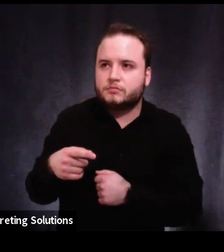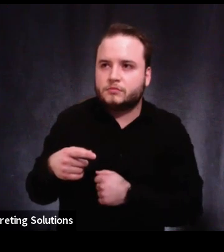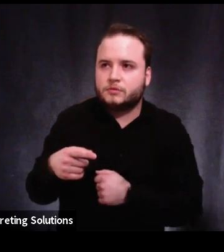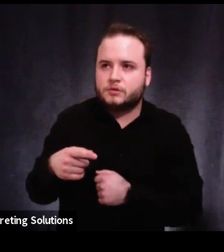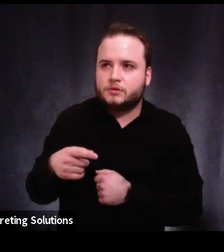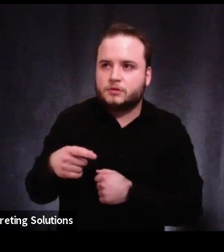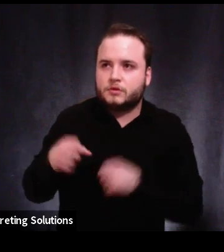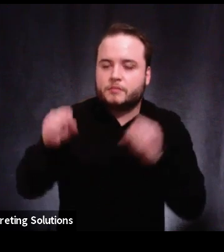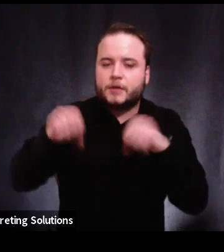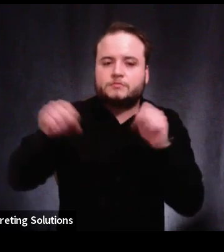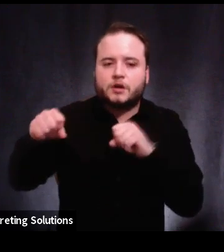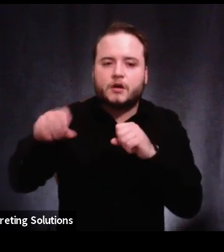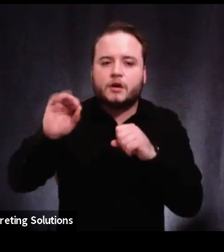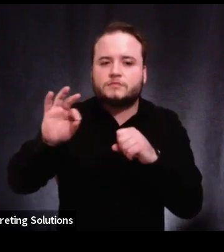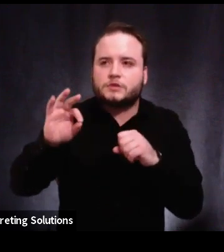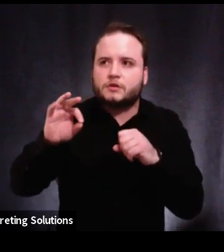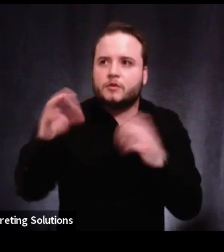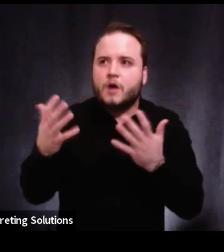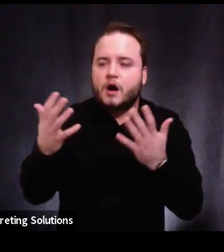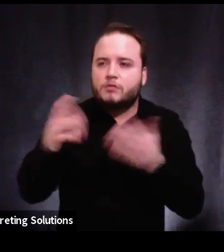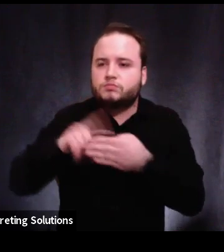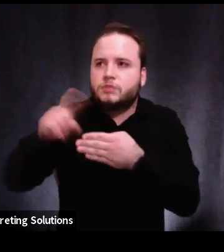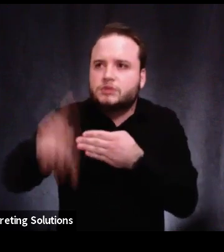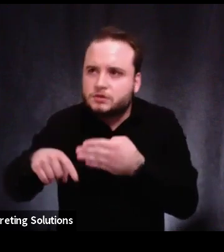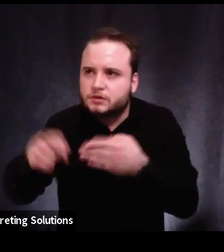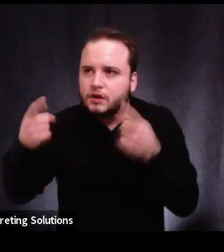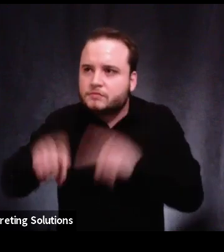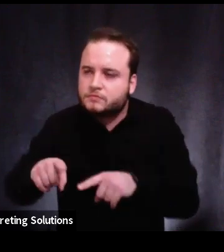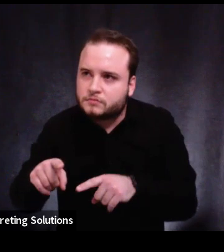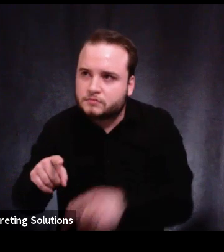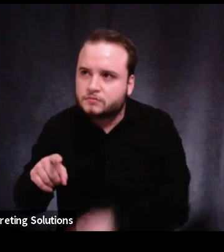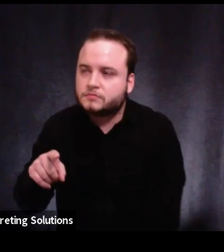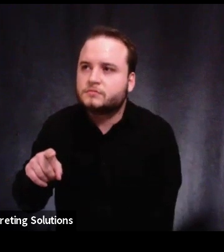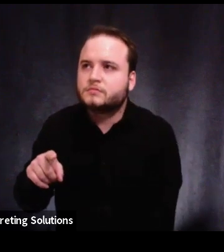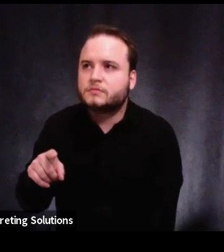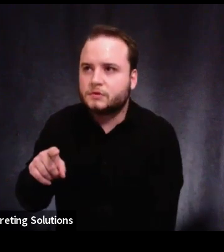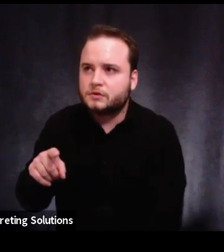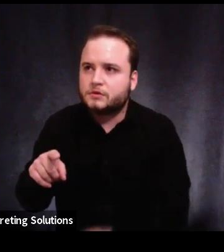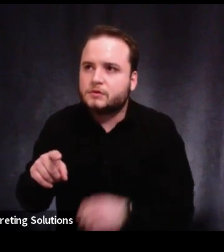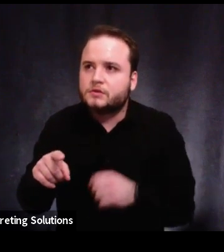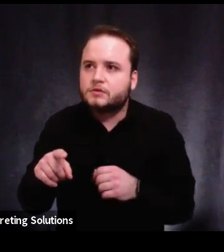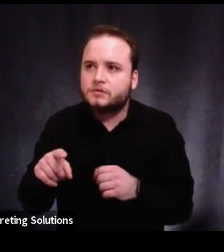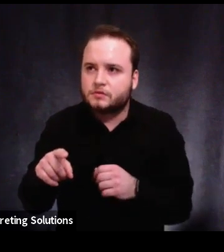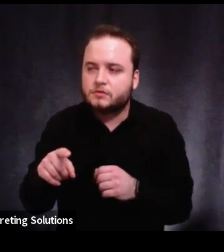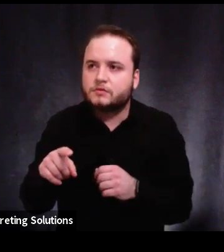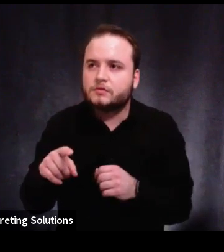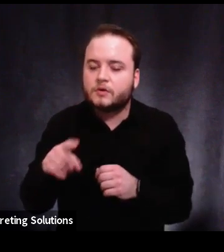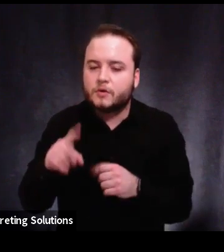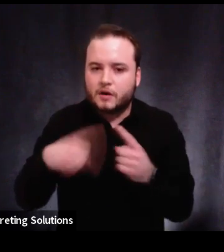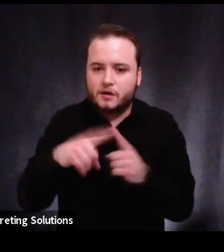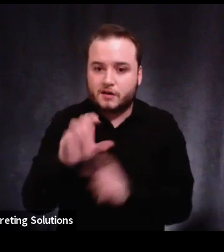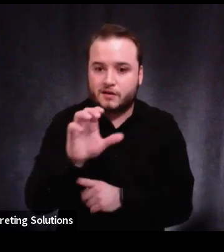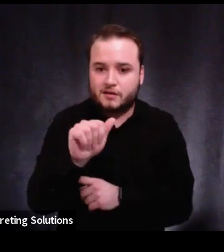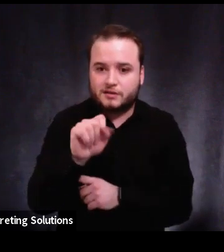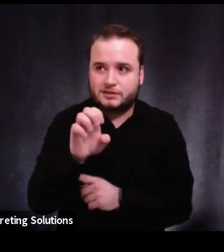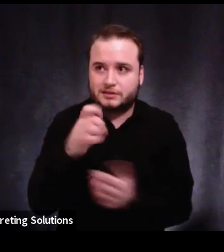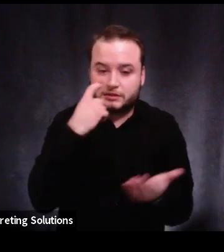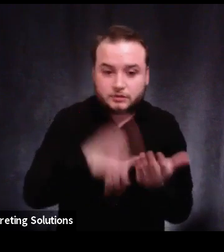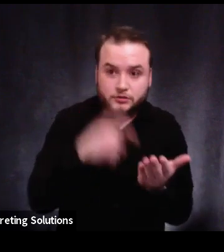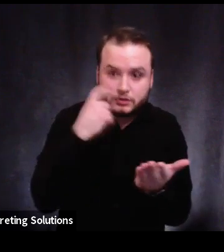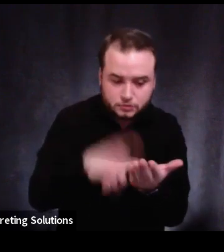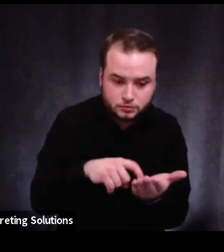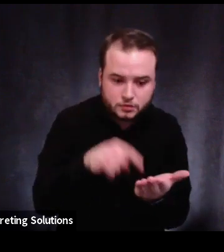you conclude about the case detection rate, or what percentage of the actual cases are we finding through